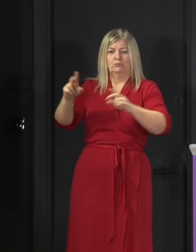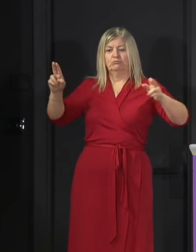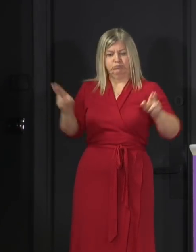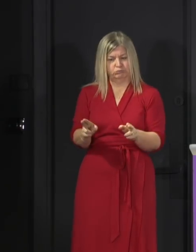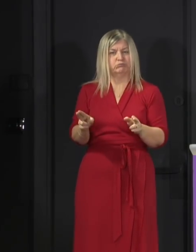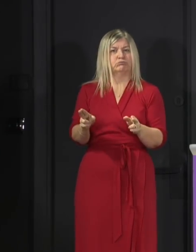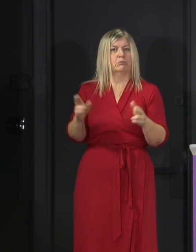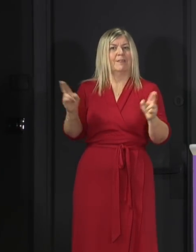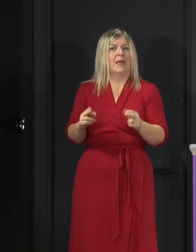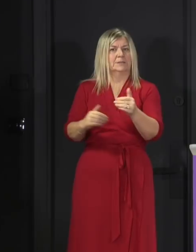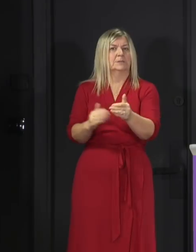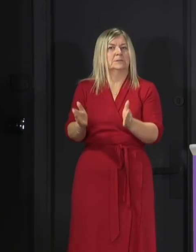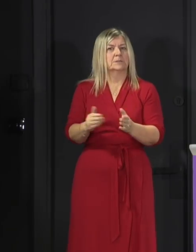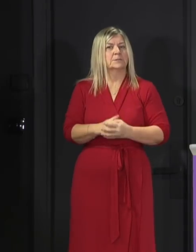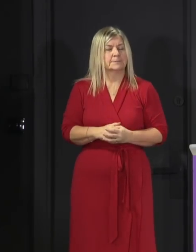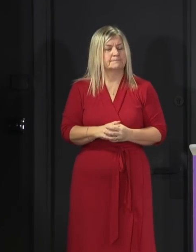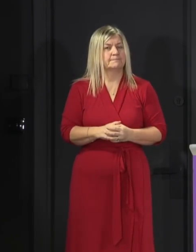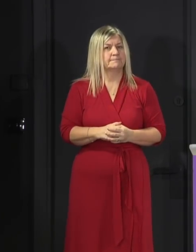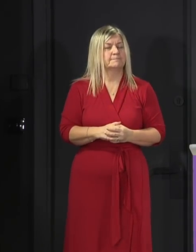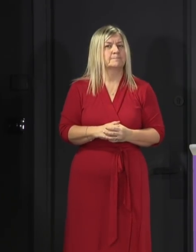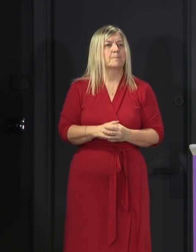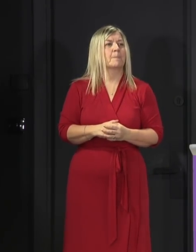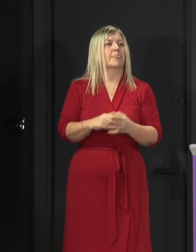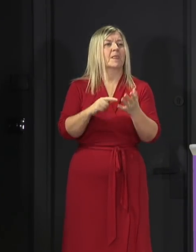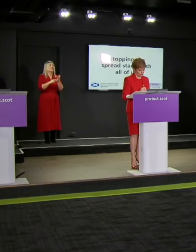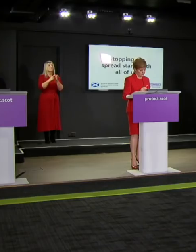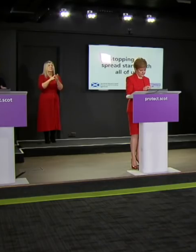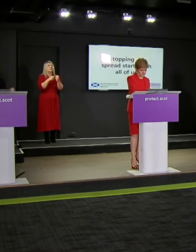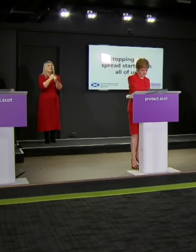using. Simon Johnson from The Telegraph.